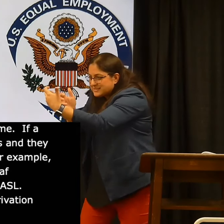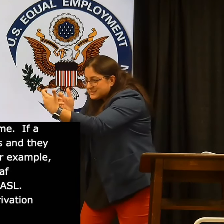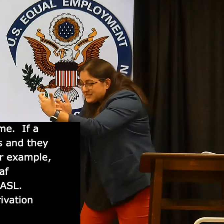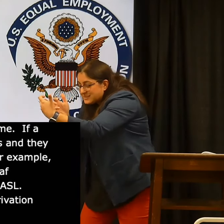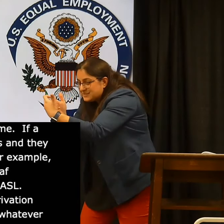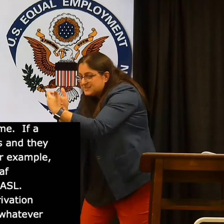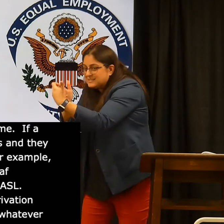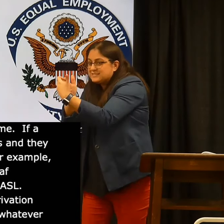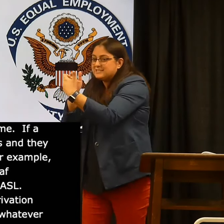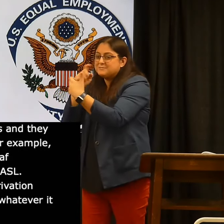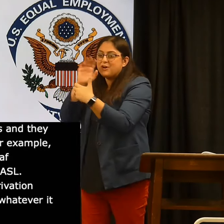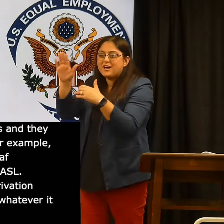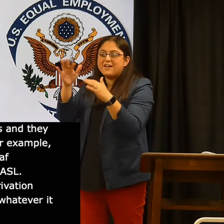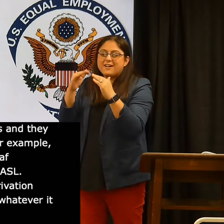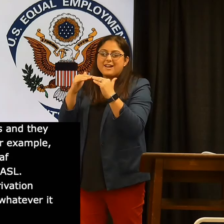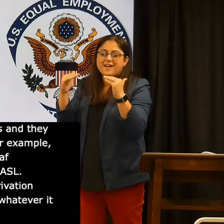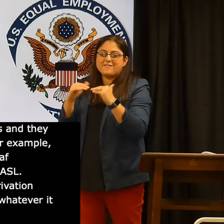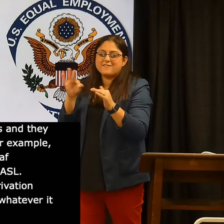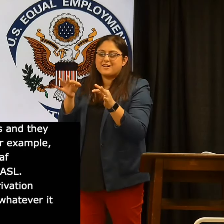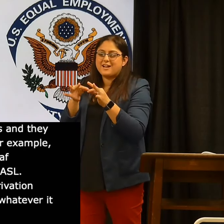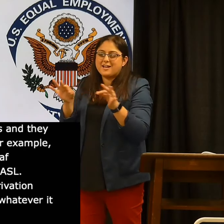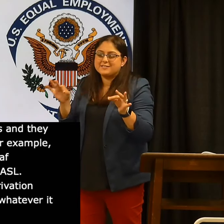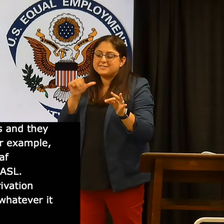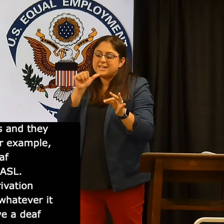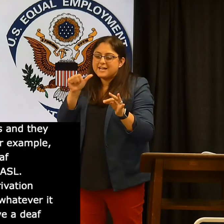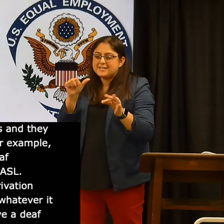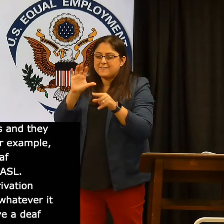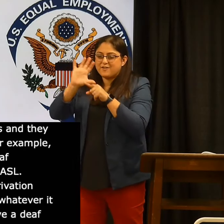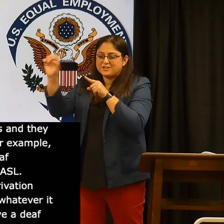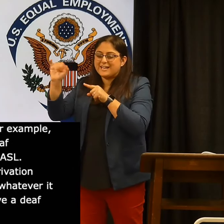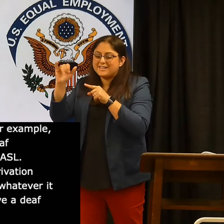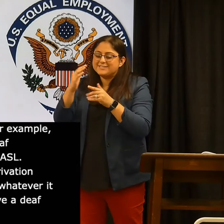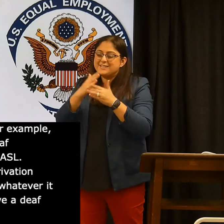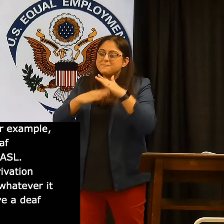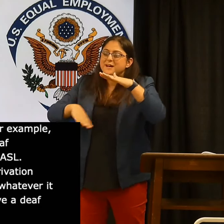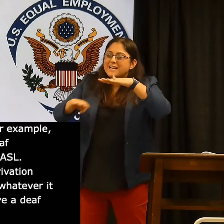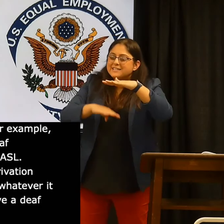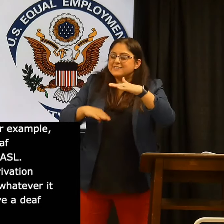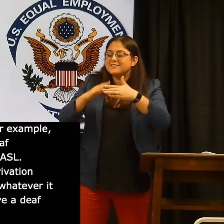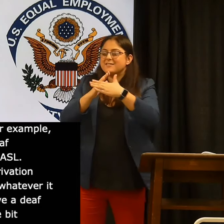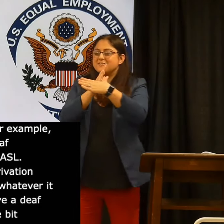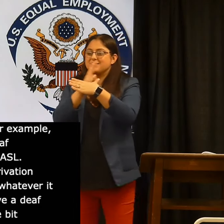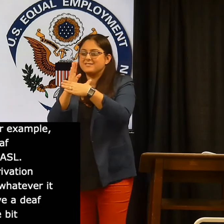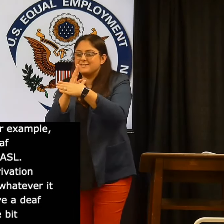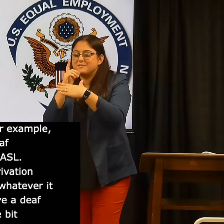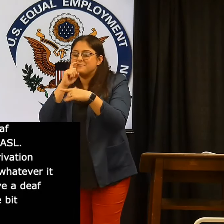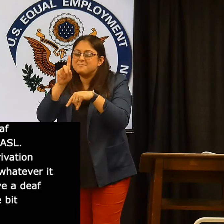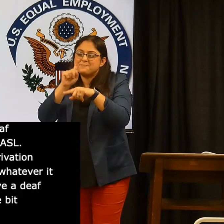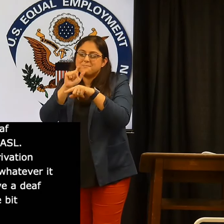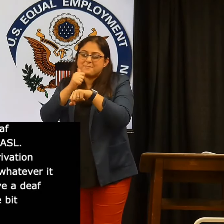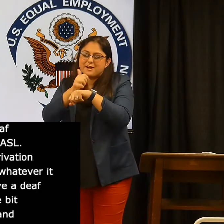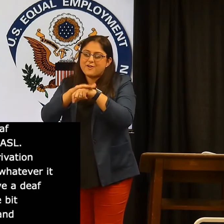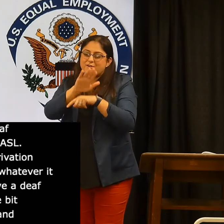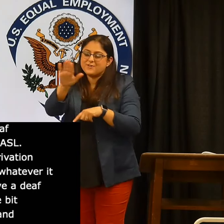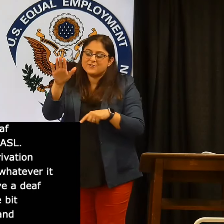have a deaf person who will sign it a little bit differently, trying to identify and be able to communicate at the language that that particular deaf person